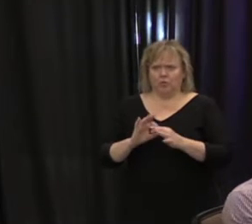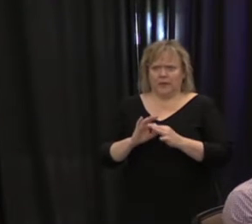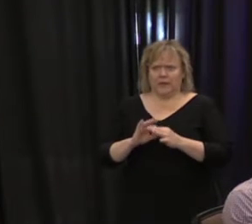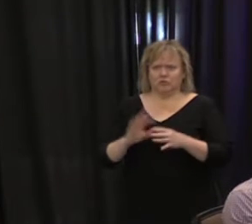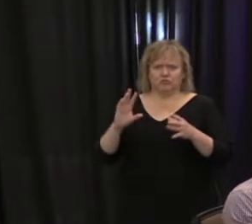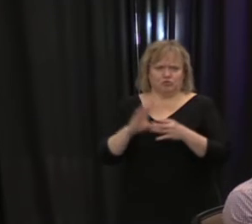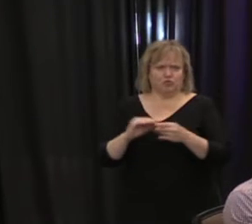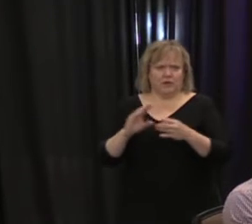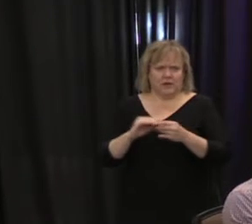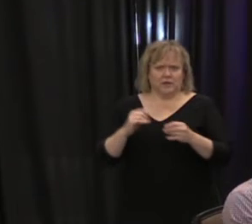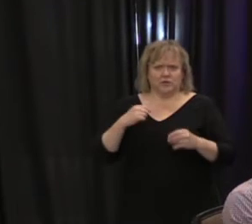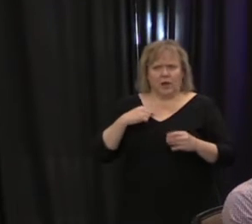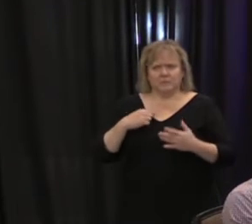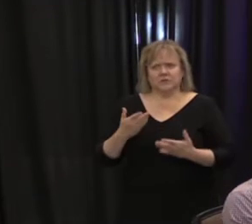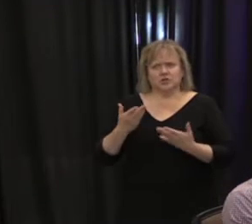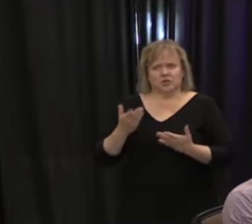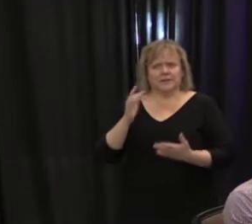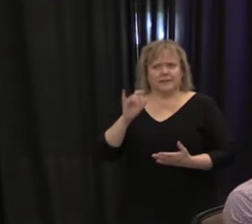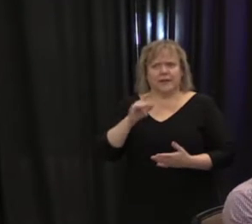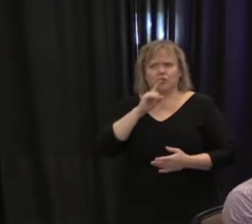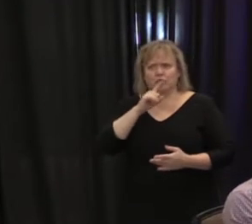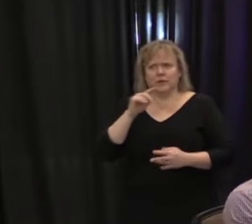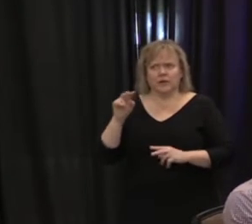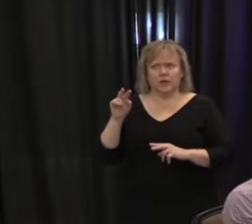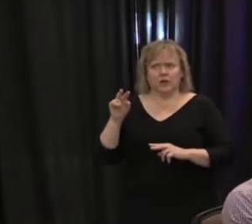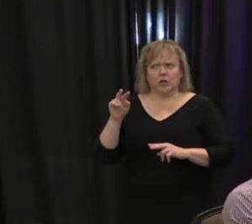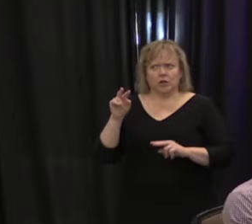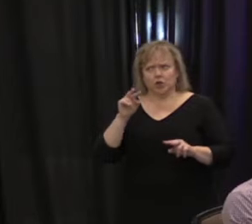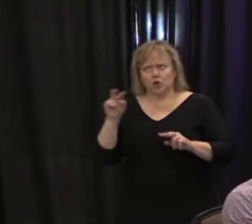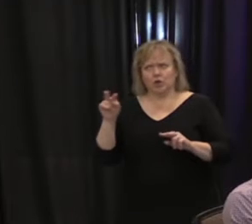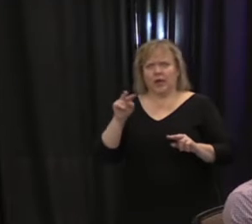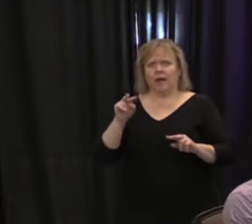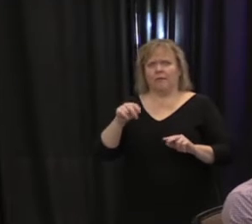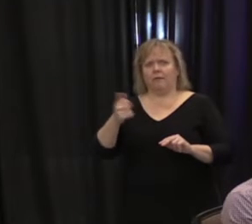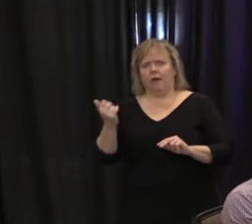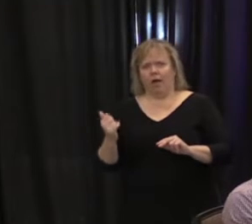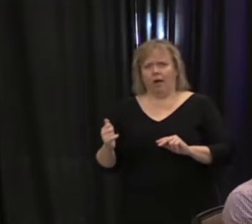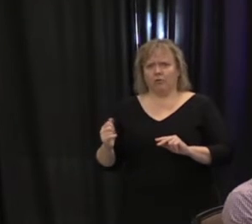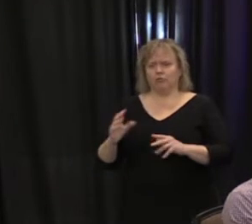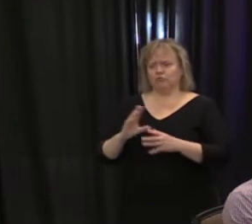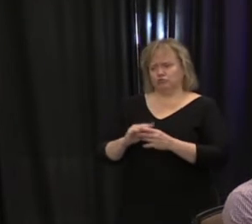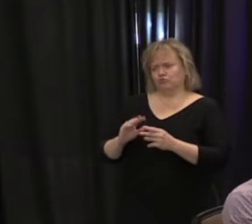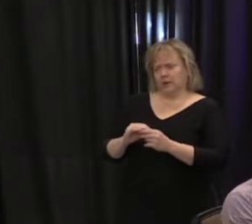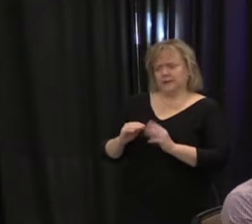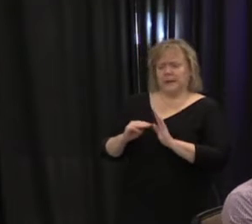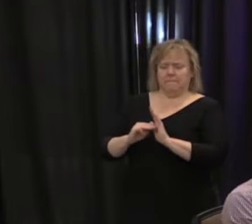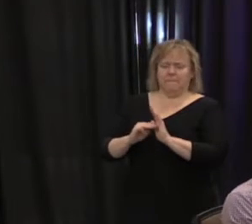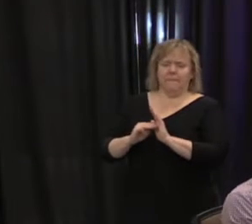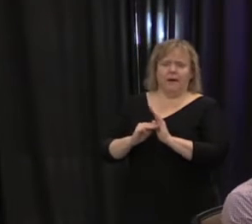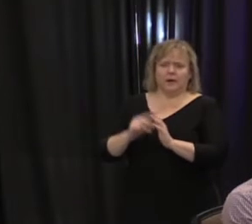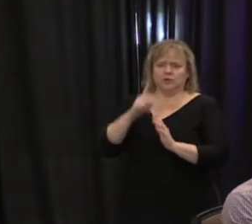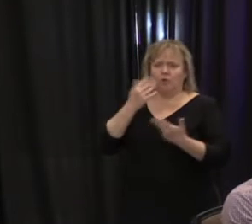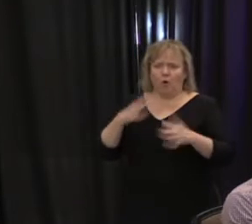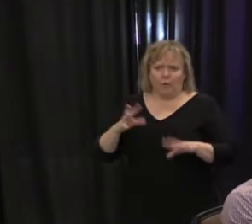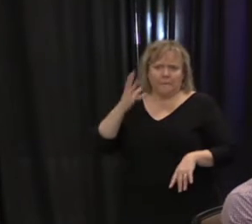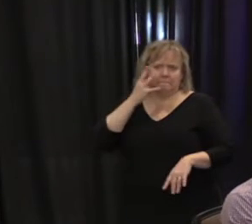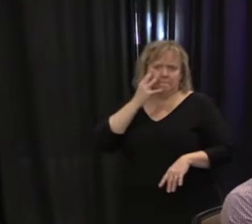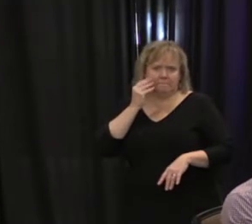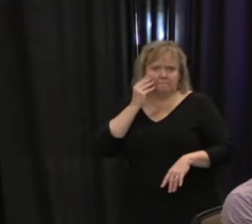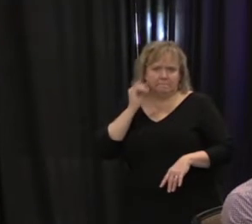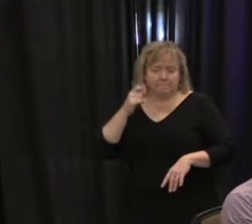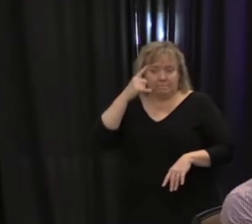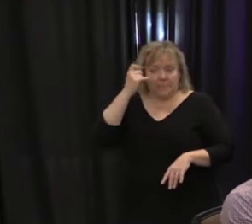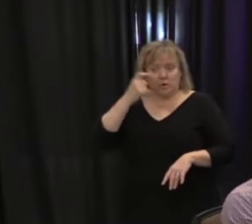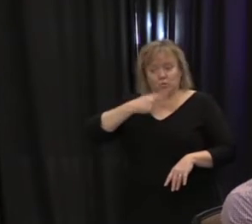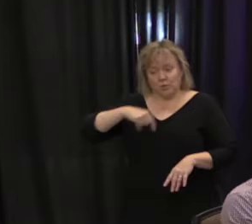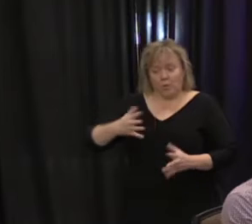storytelling too. So I would just suggest that like look to other models with storytellers to really make sure that, you know, we are creating an environment